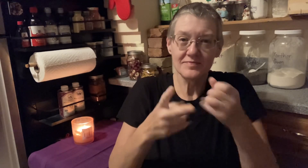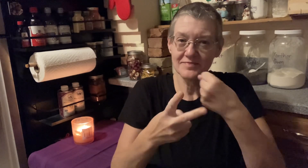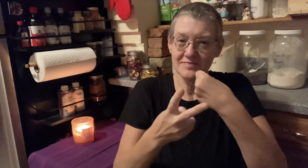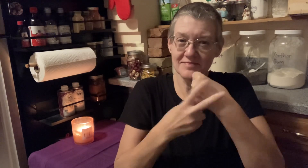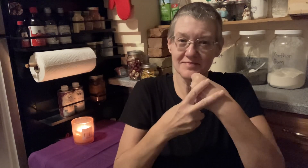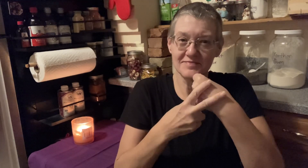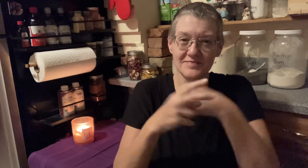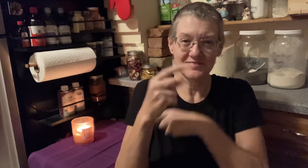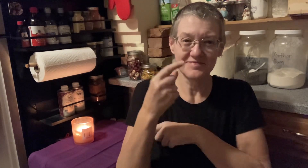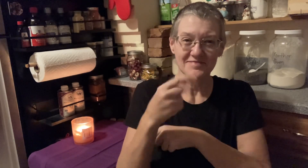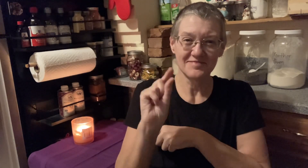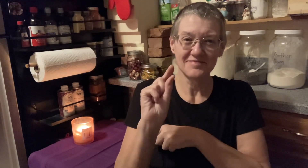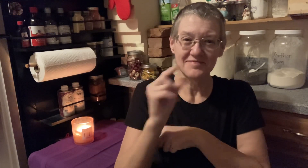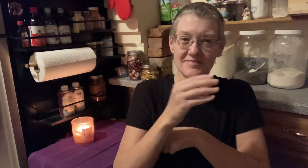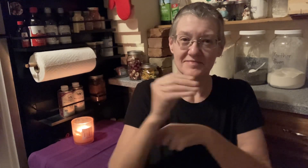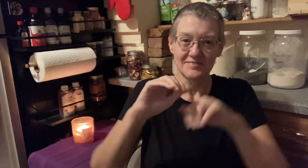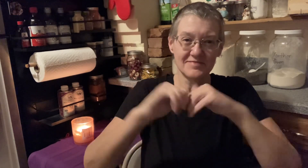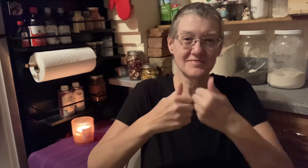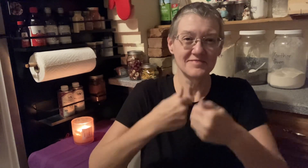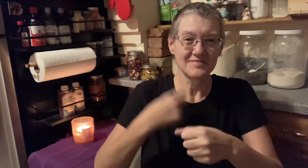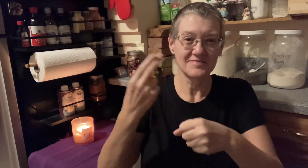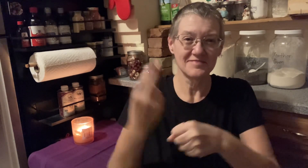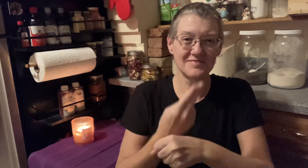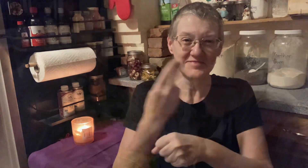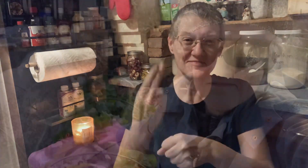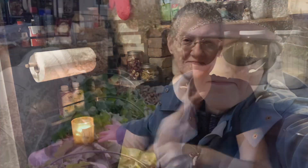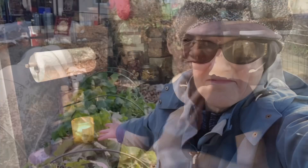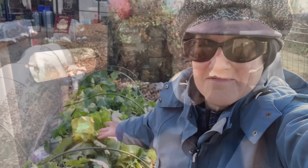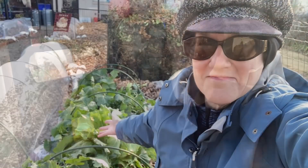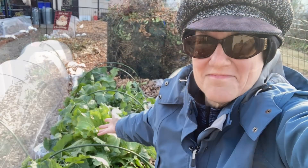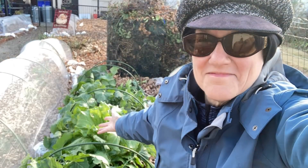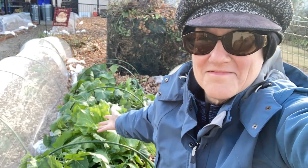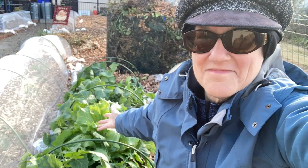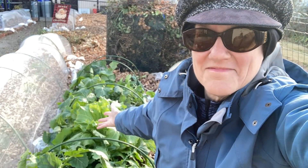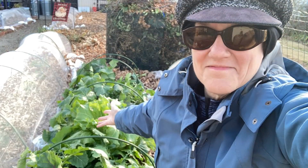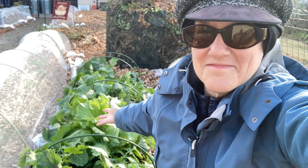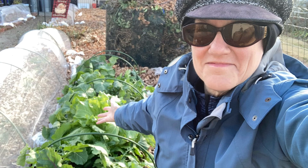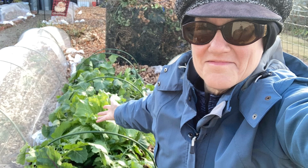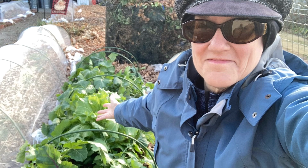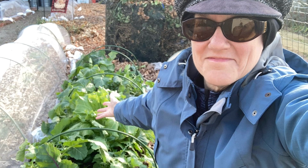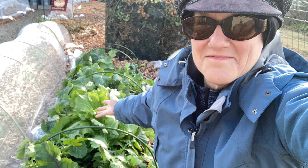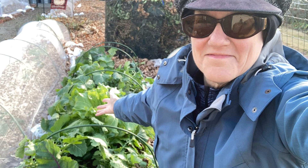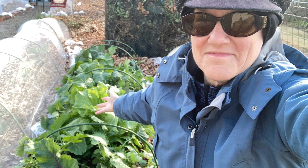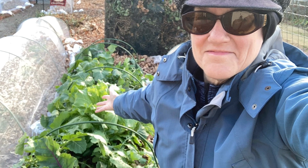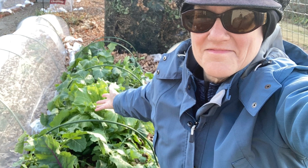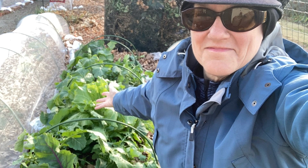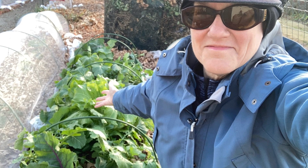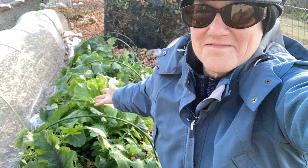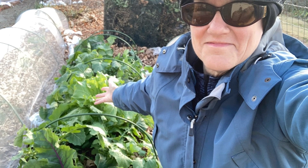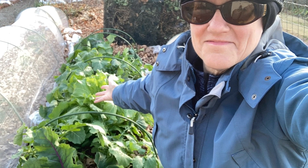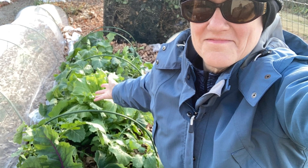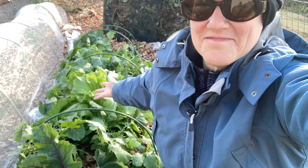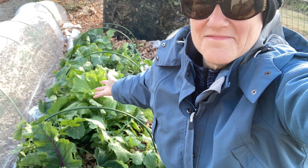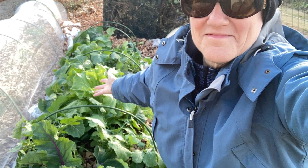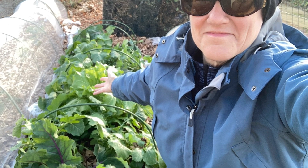favorite way to preserve them and how I use these fall greens.